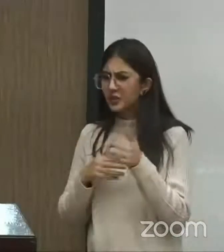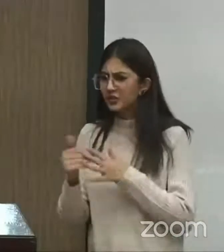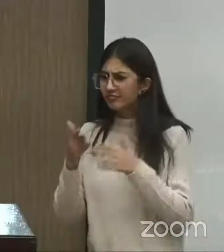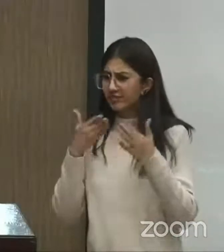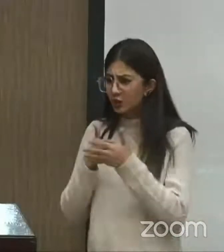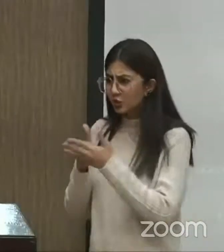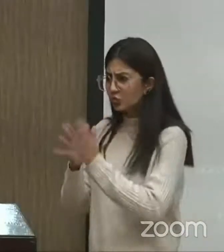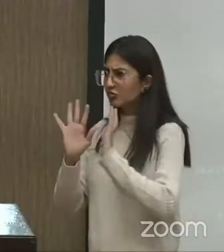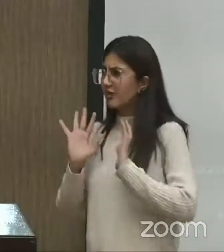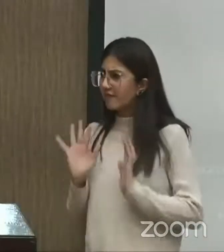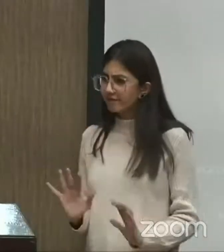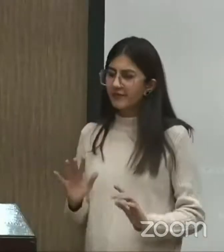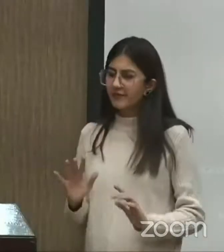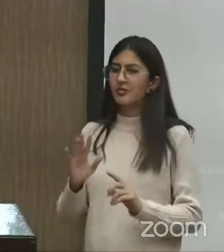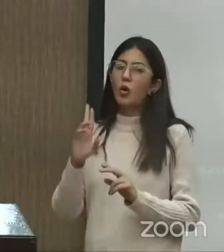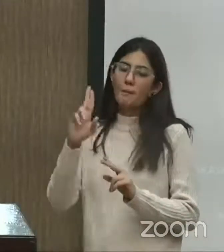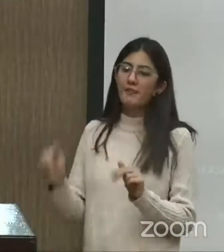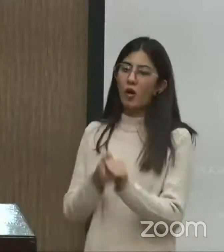raised are followed up.